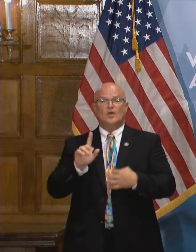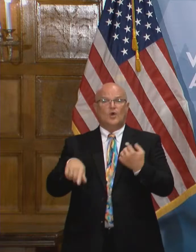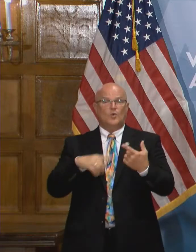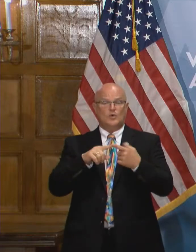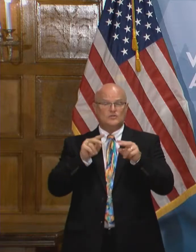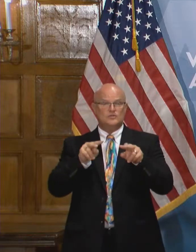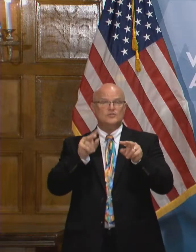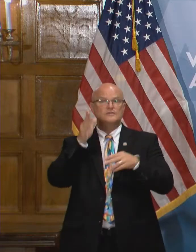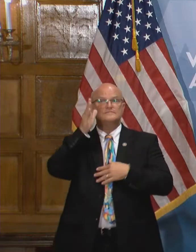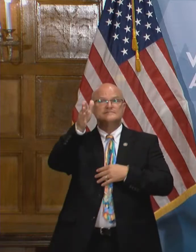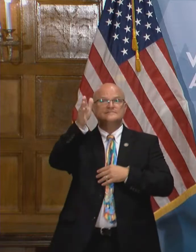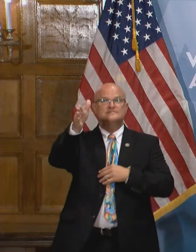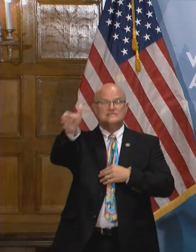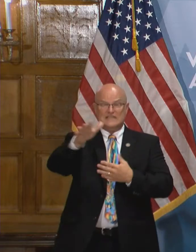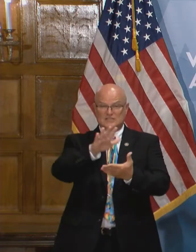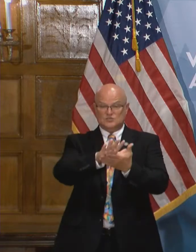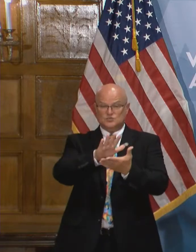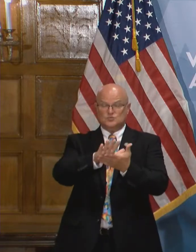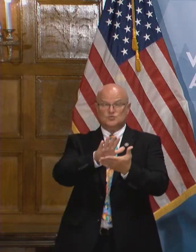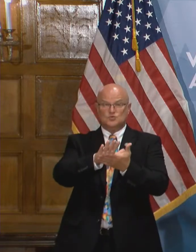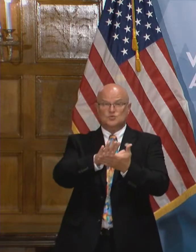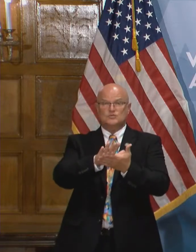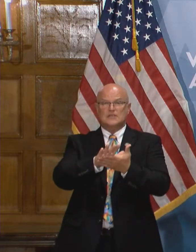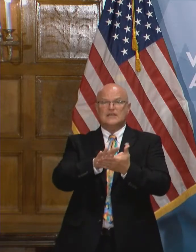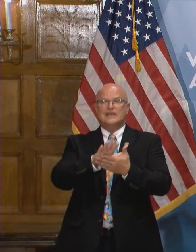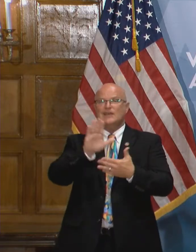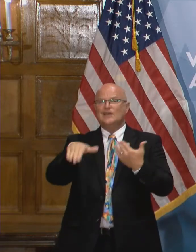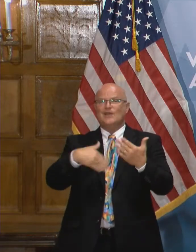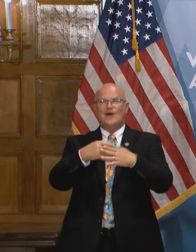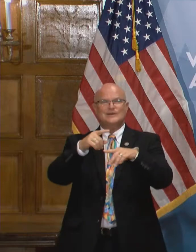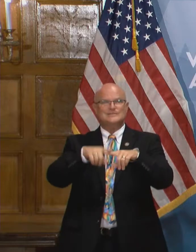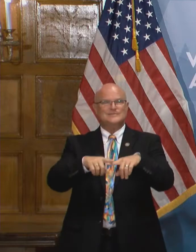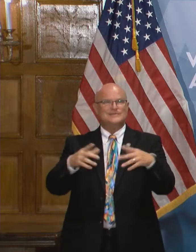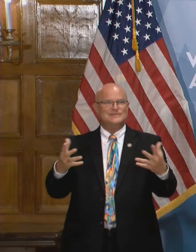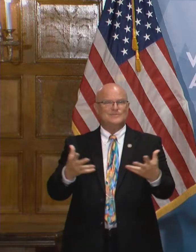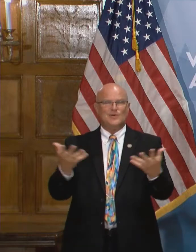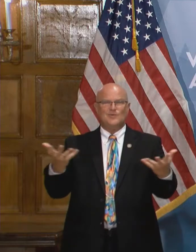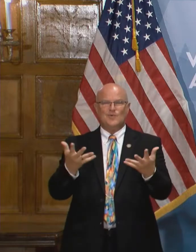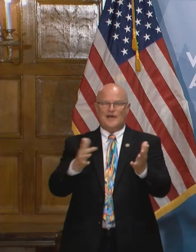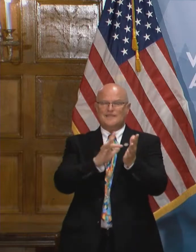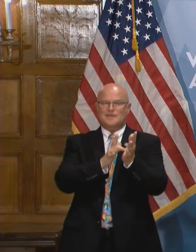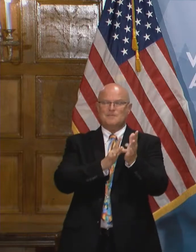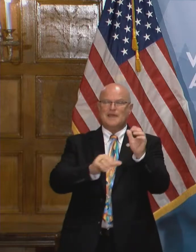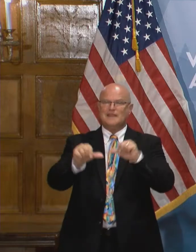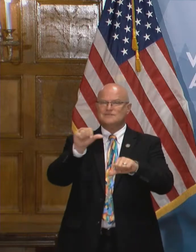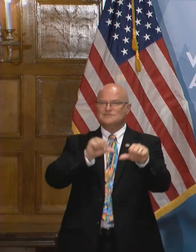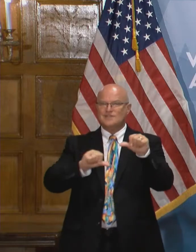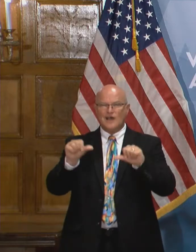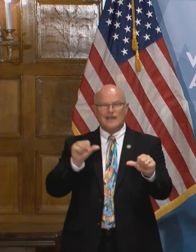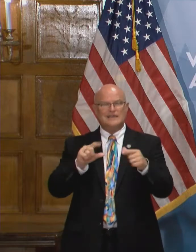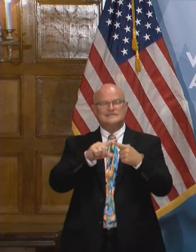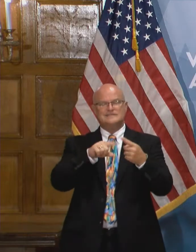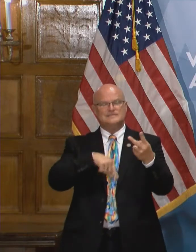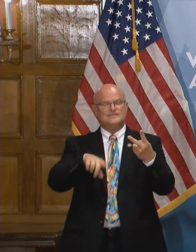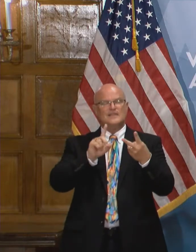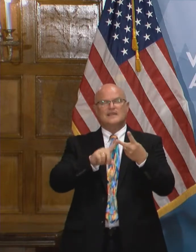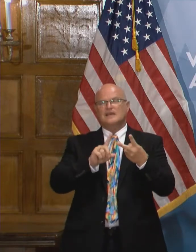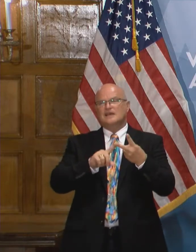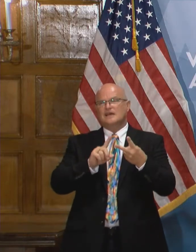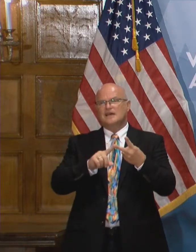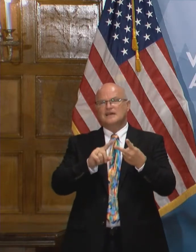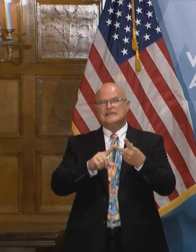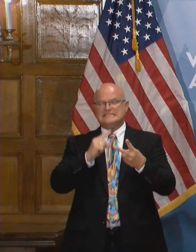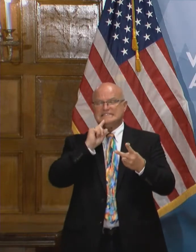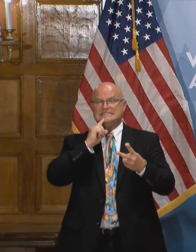Whenever you look down the road in the schools, it all depends upon what the medical science is. It depends upon